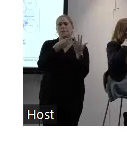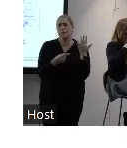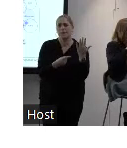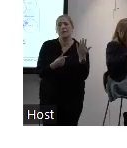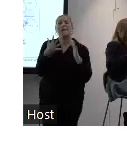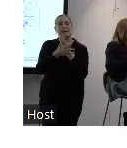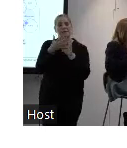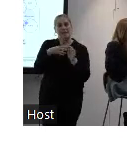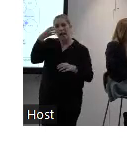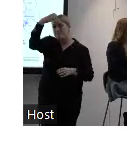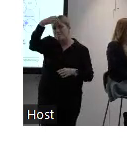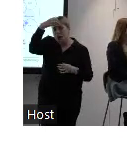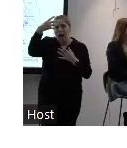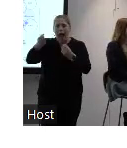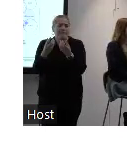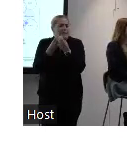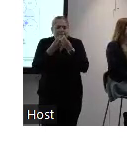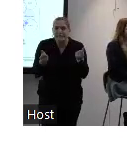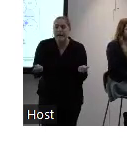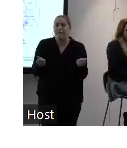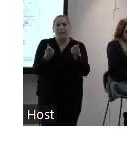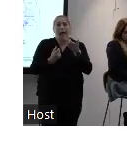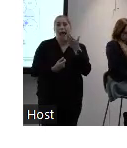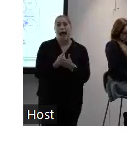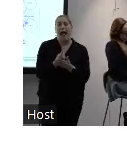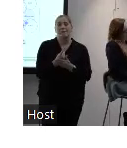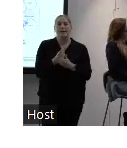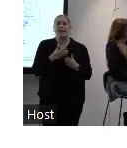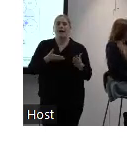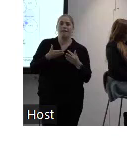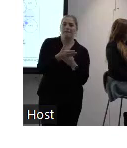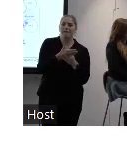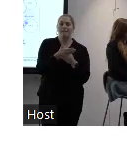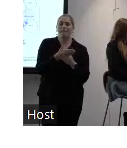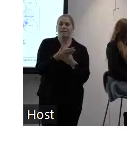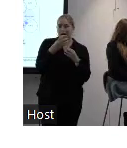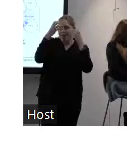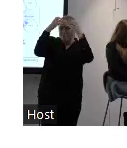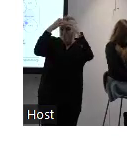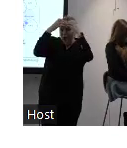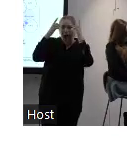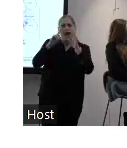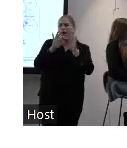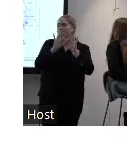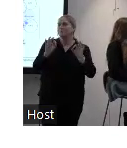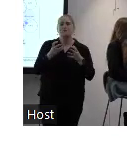somewhere along the way hasn't gone quite right in the process of our brain growing from pregnancy into early